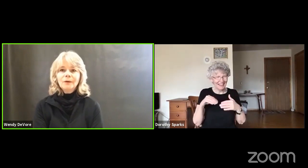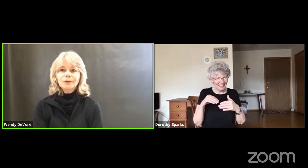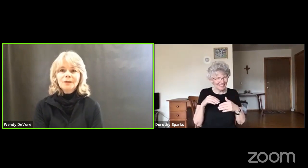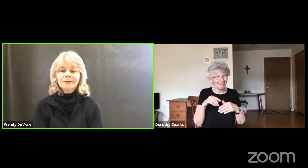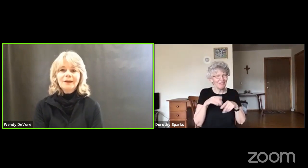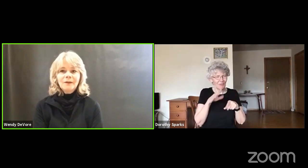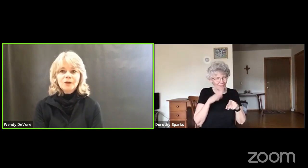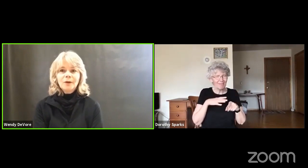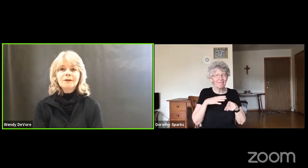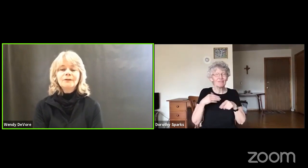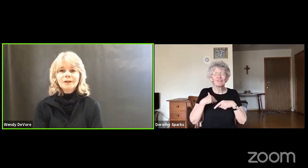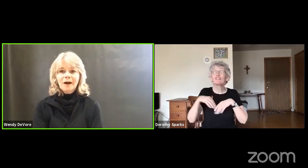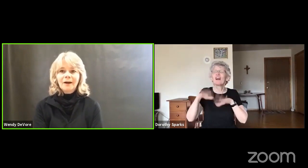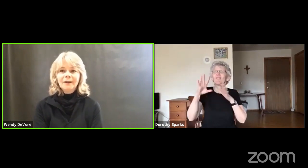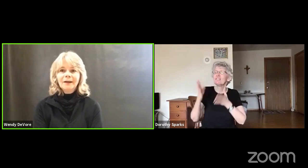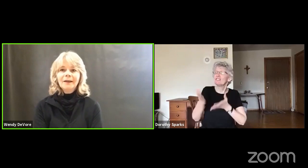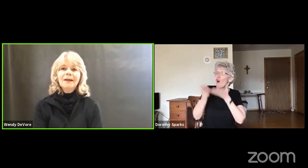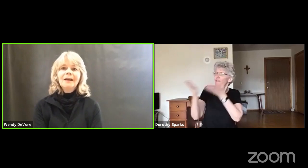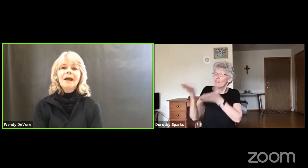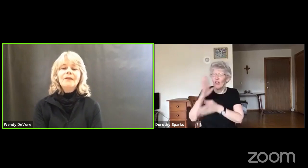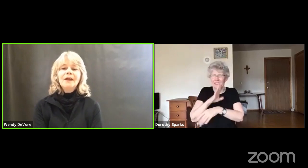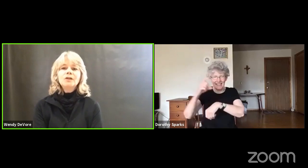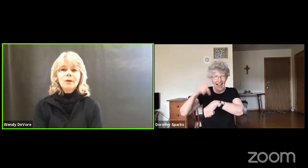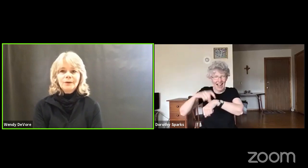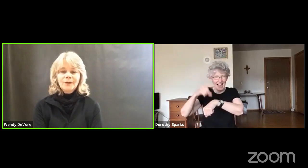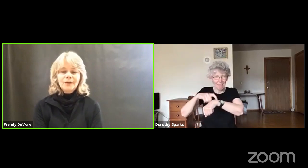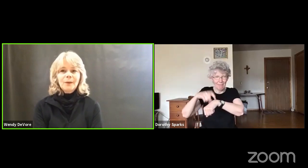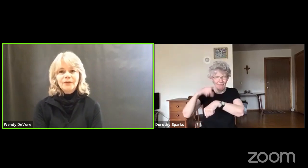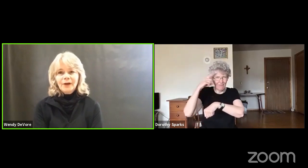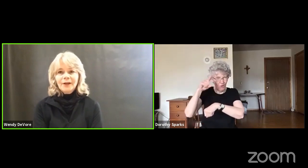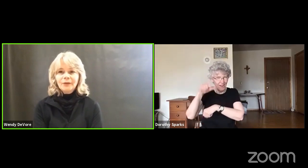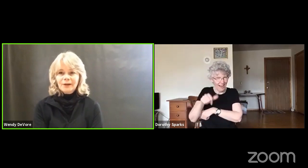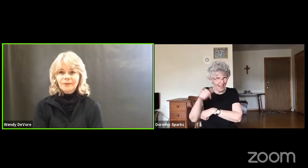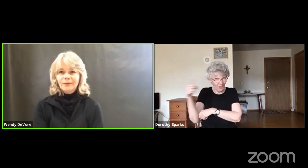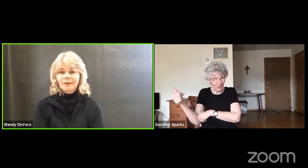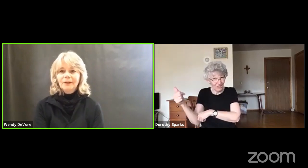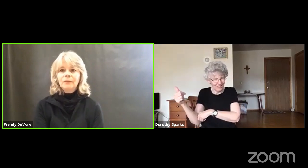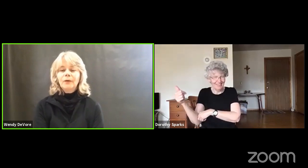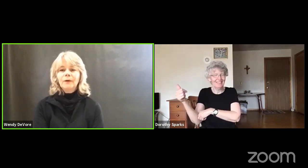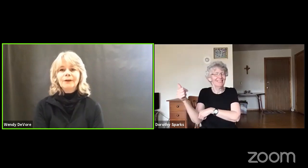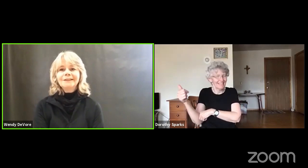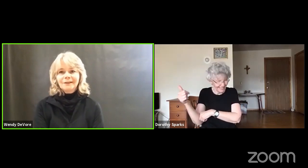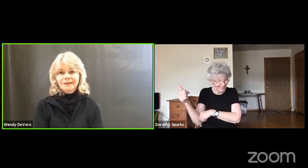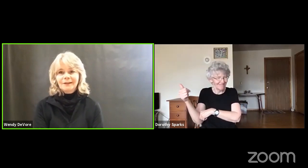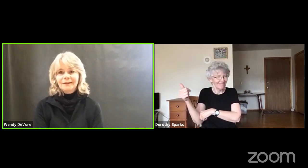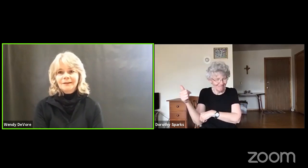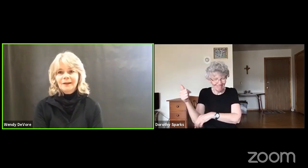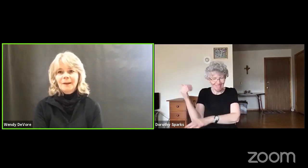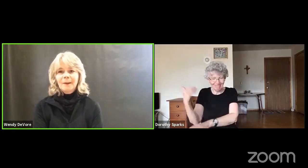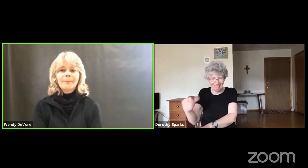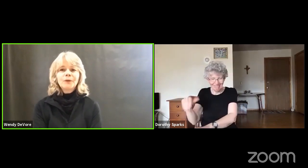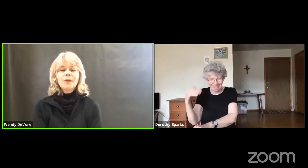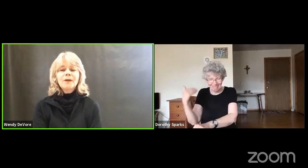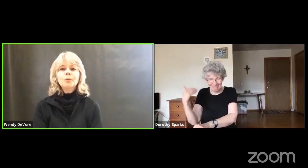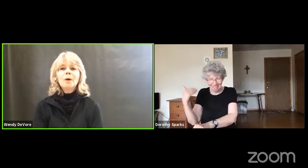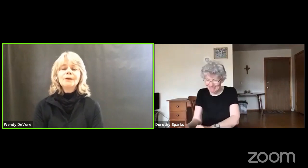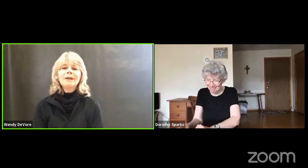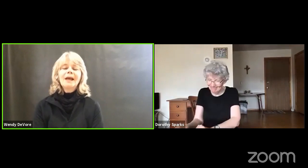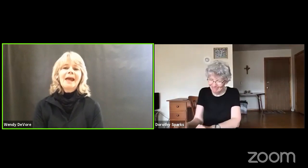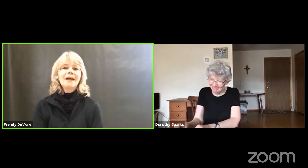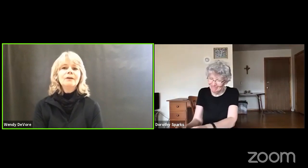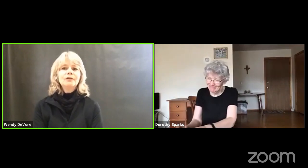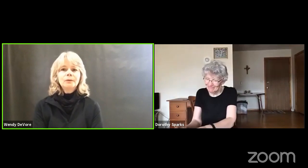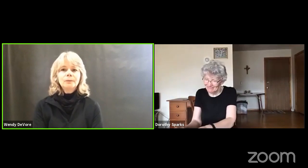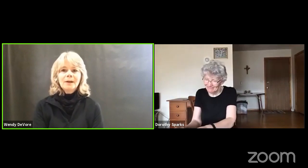the groceries in the trunk of her car. And they told her that they were very grateful for her assistance. So this